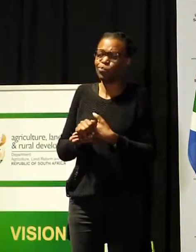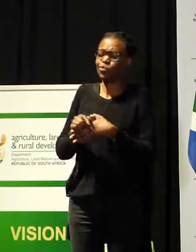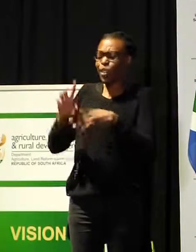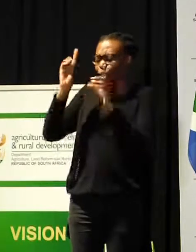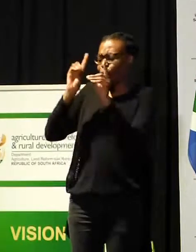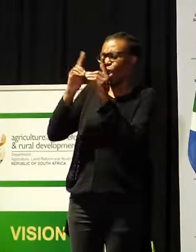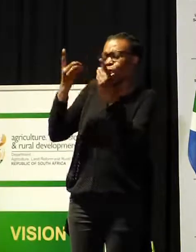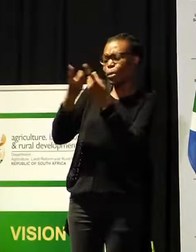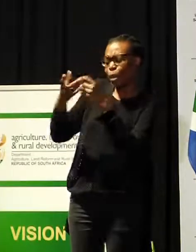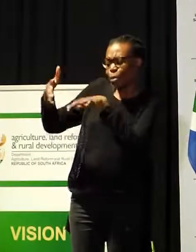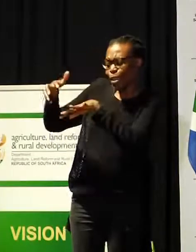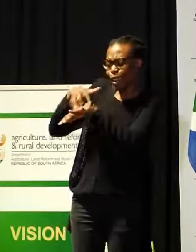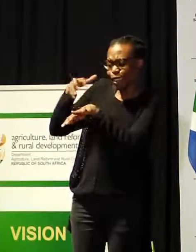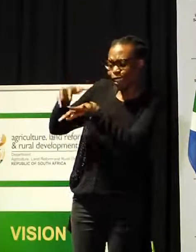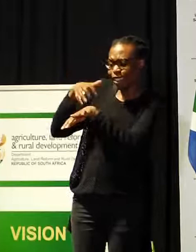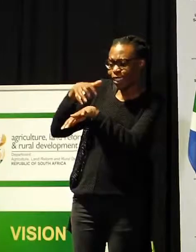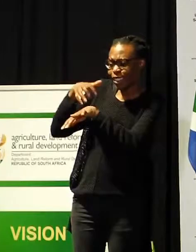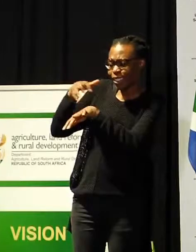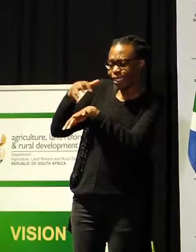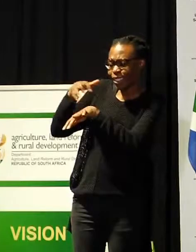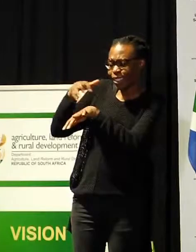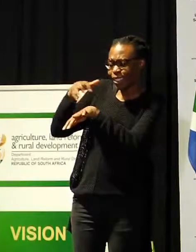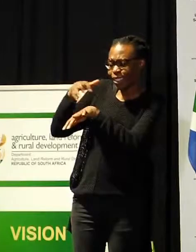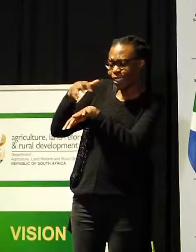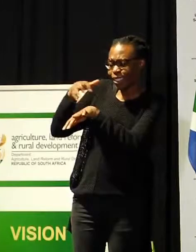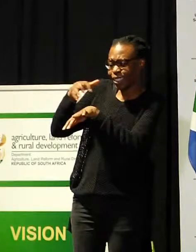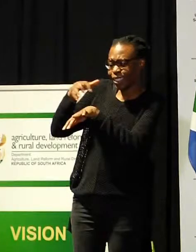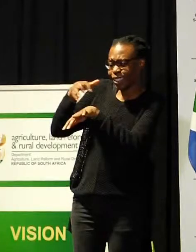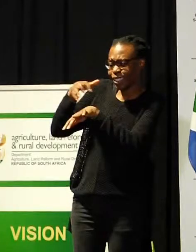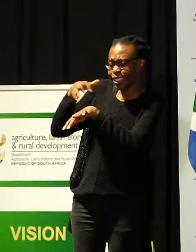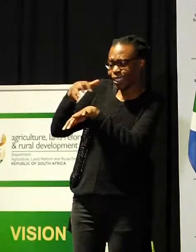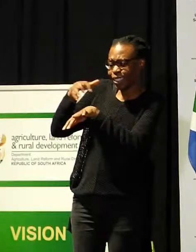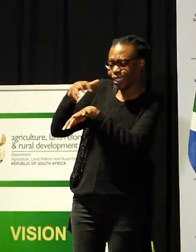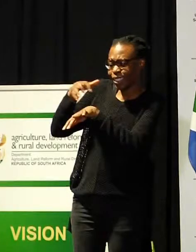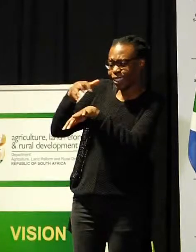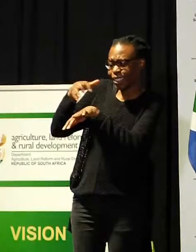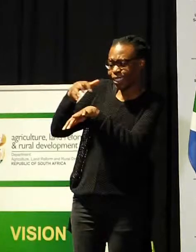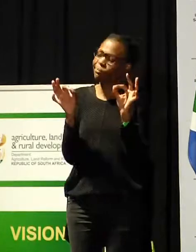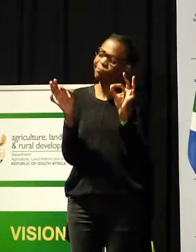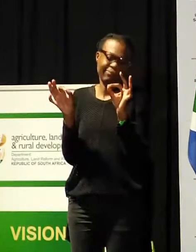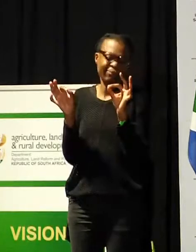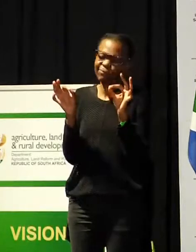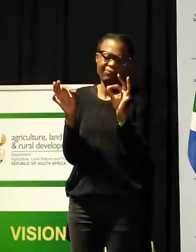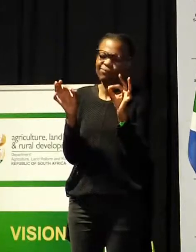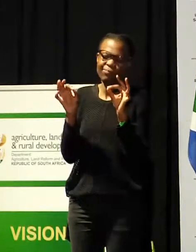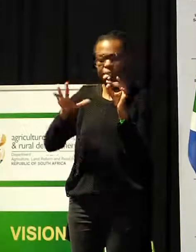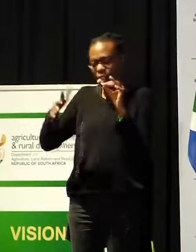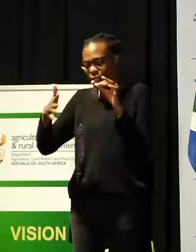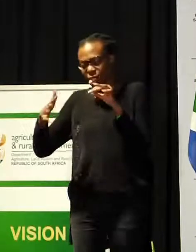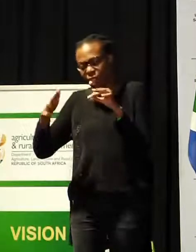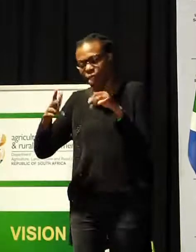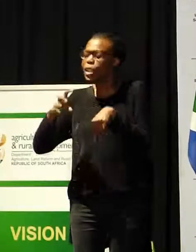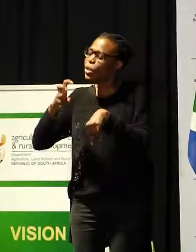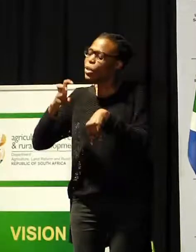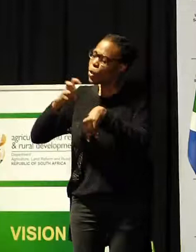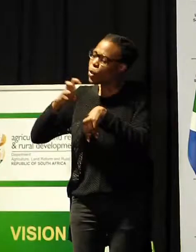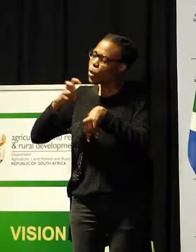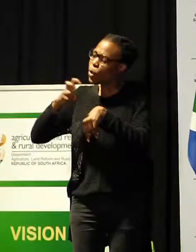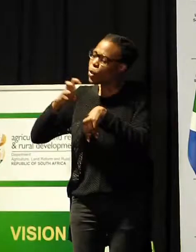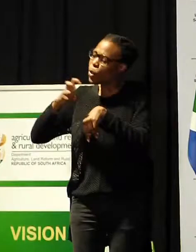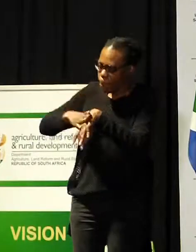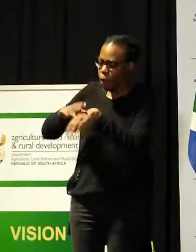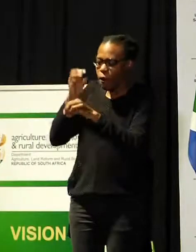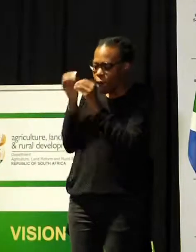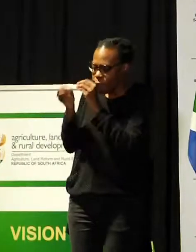Land Reform and Rural Development to provide support on land administration in communal areas must be considered